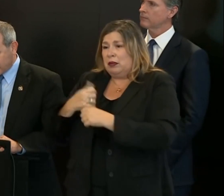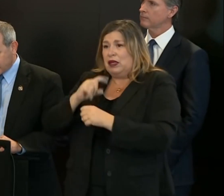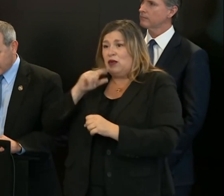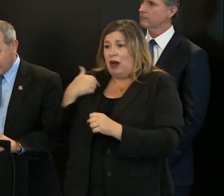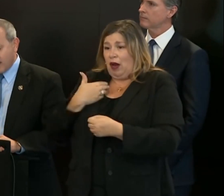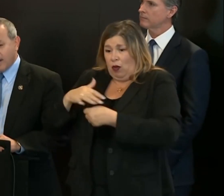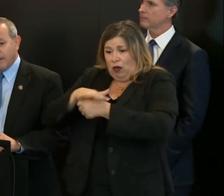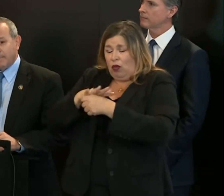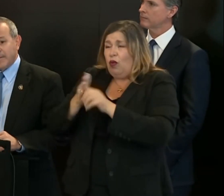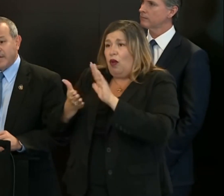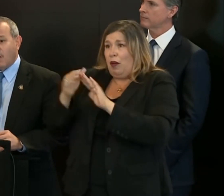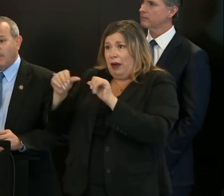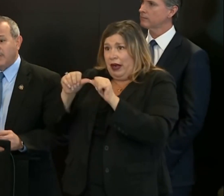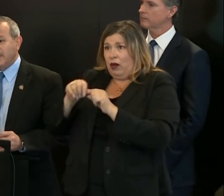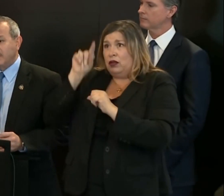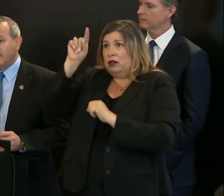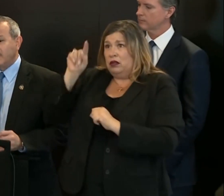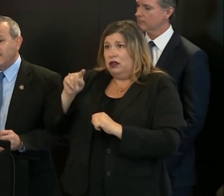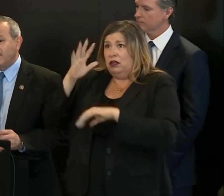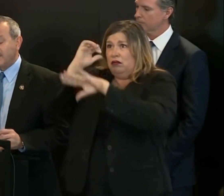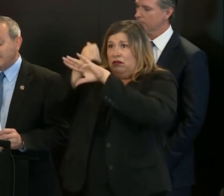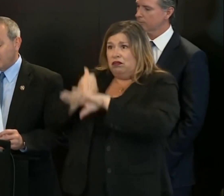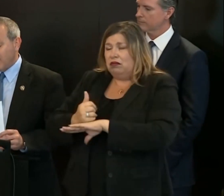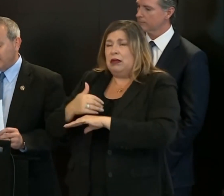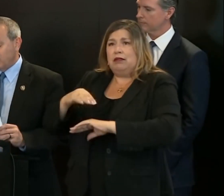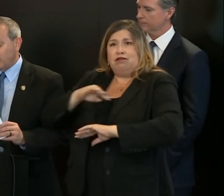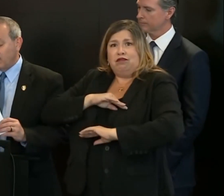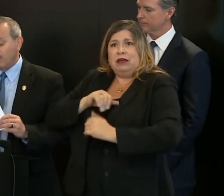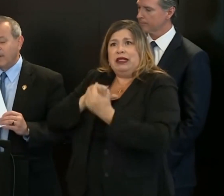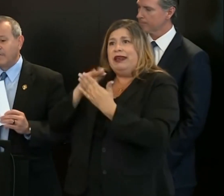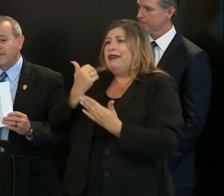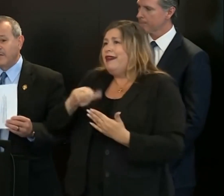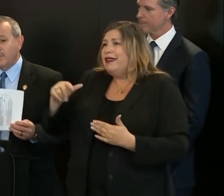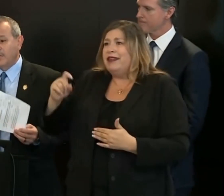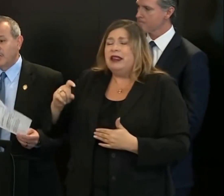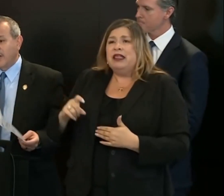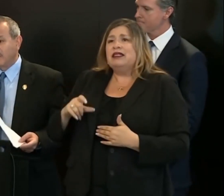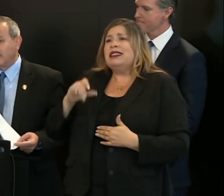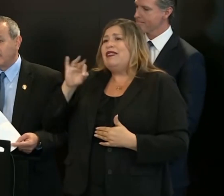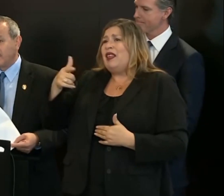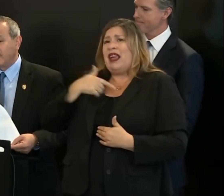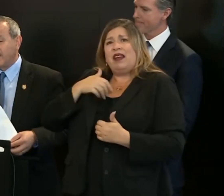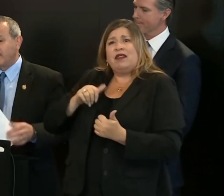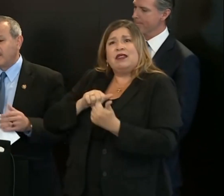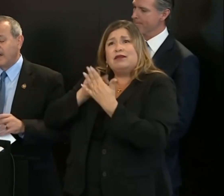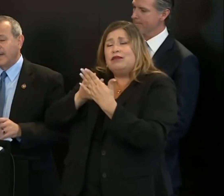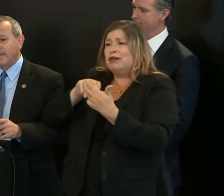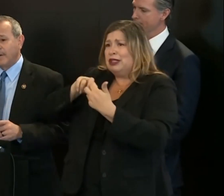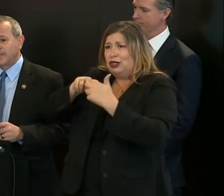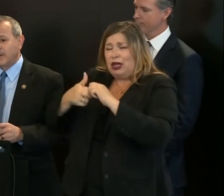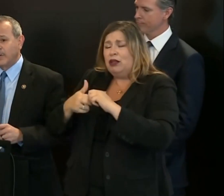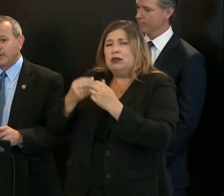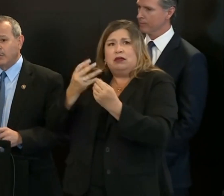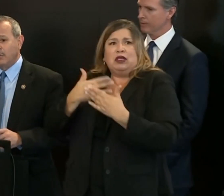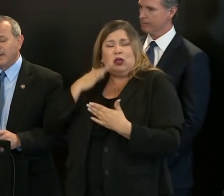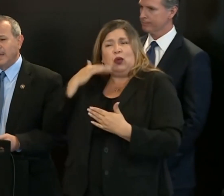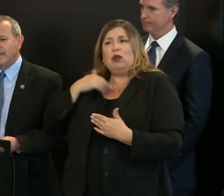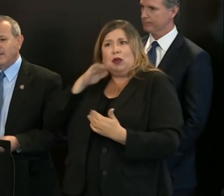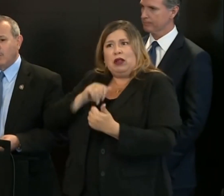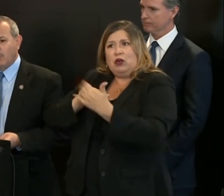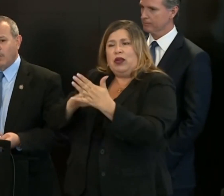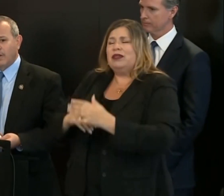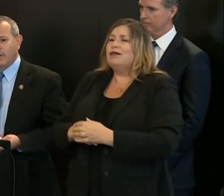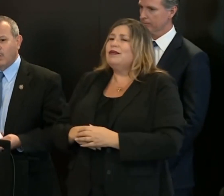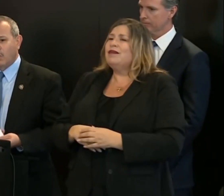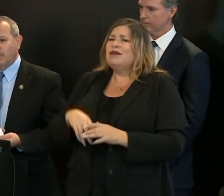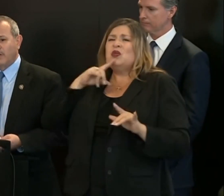operational areas meet all the needs in the event that they're having trouble facing whatever challenges that they face. Again, much like we do